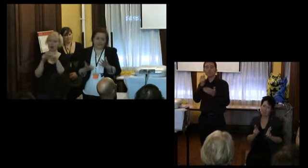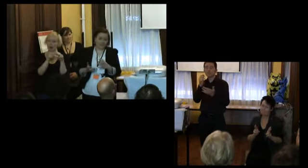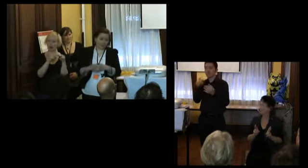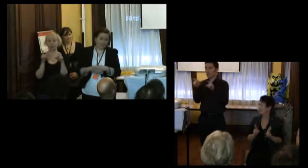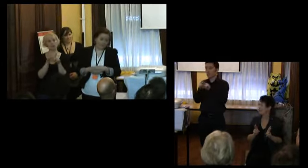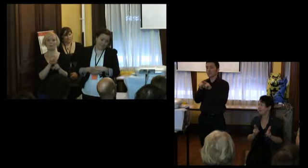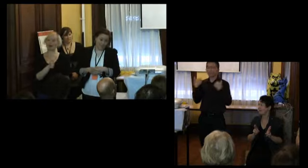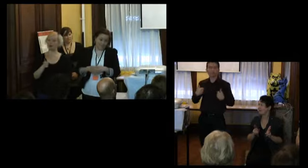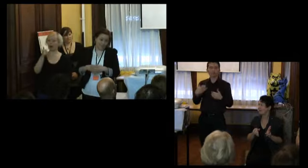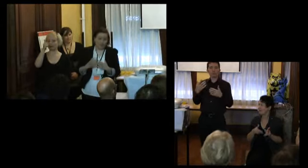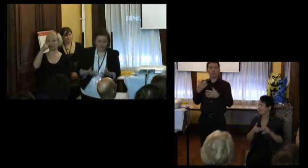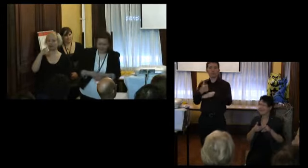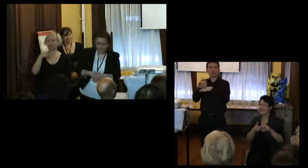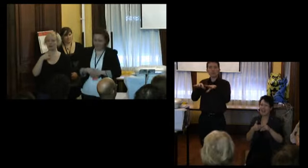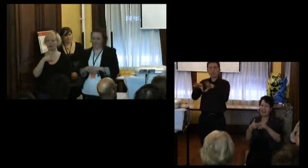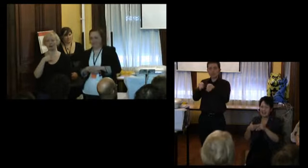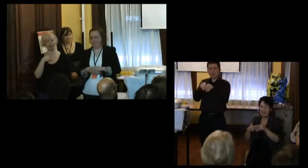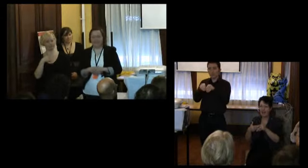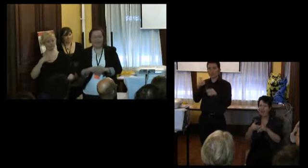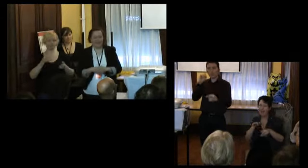as a leader. I kind of try to run it,